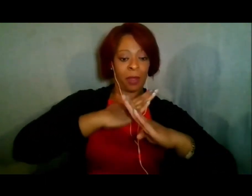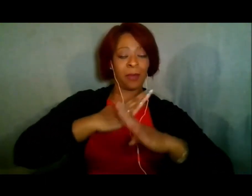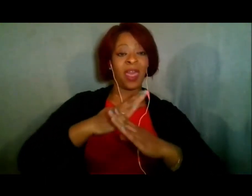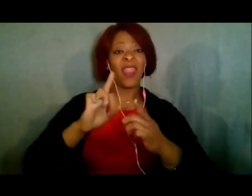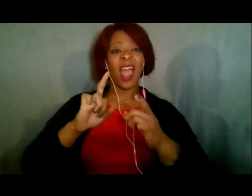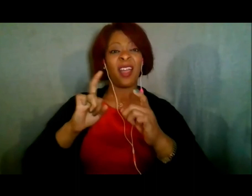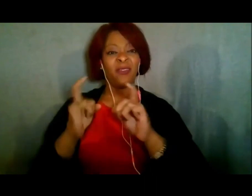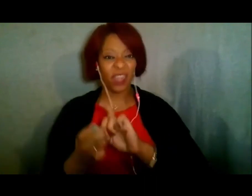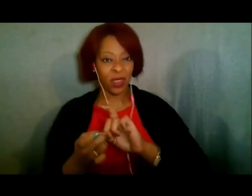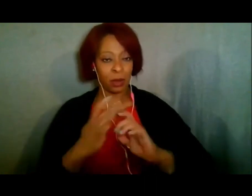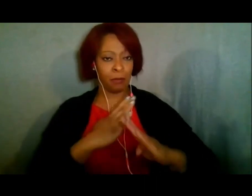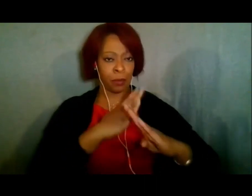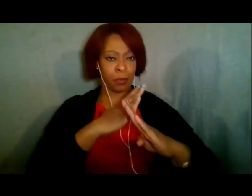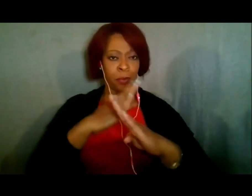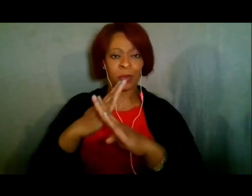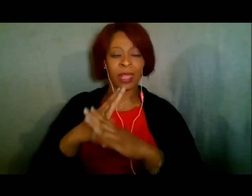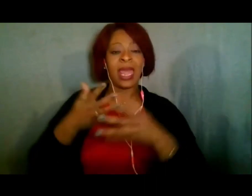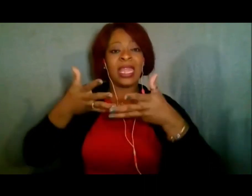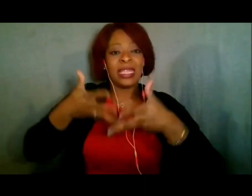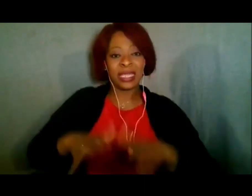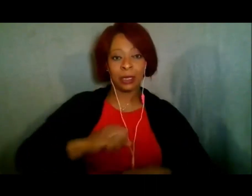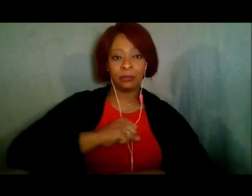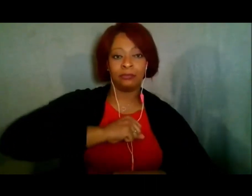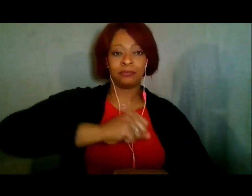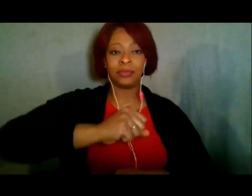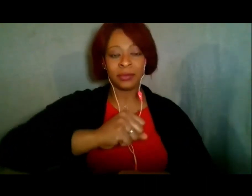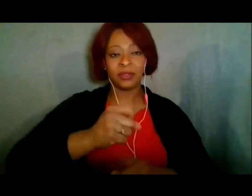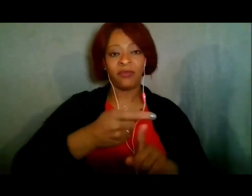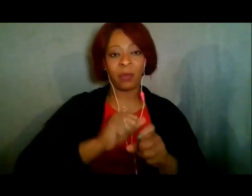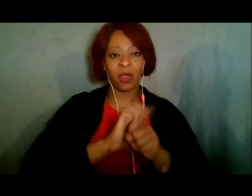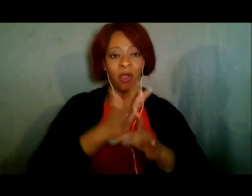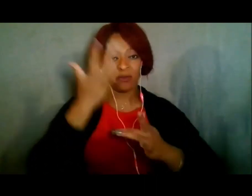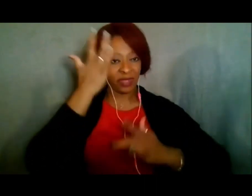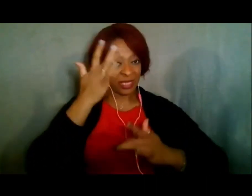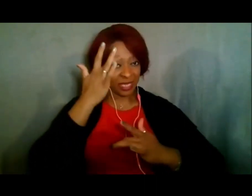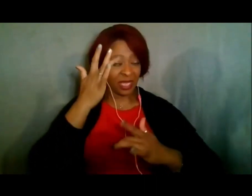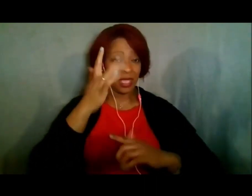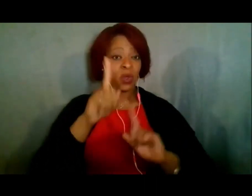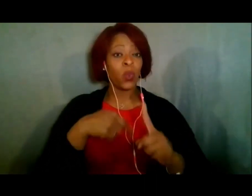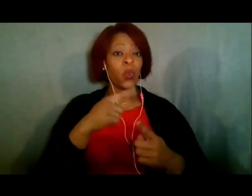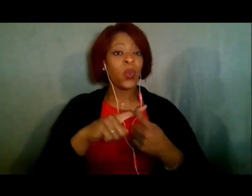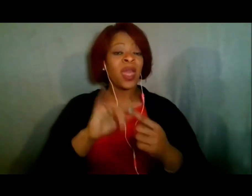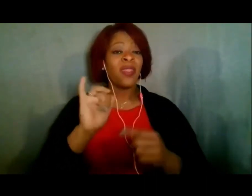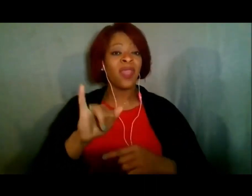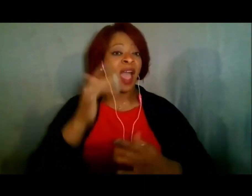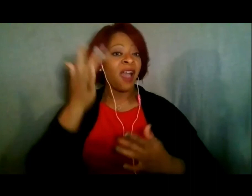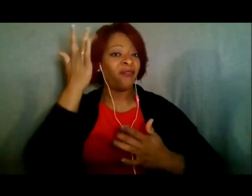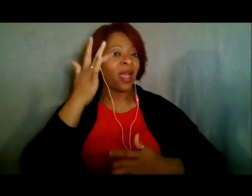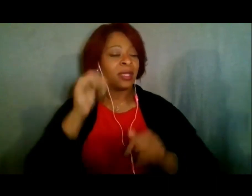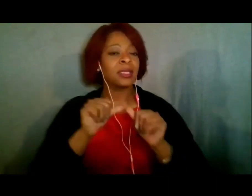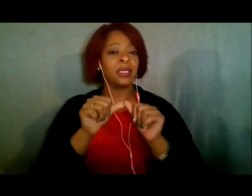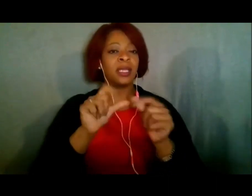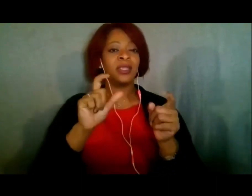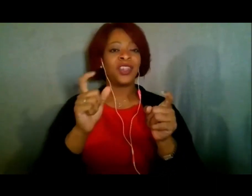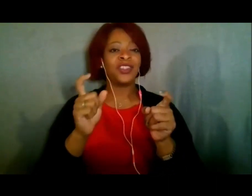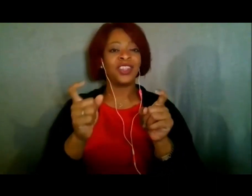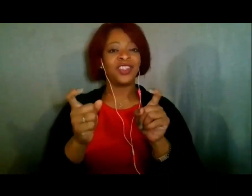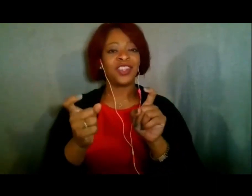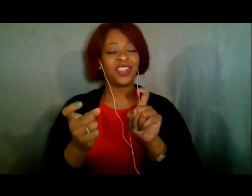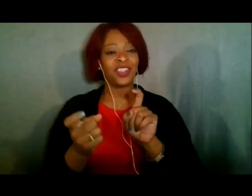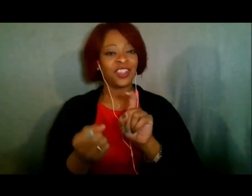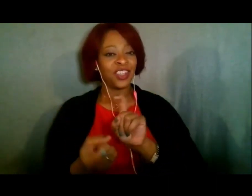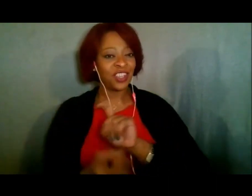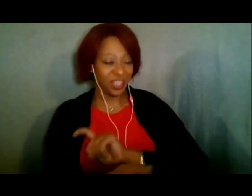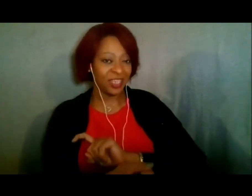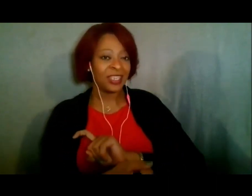to have some protection. But as the virus continues to change,